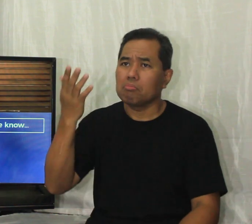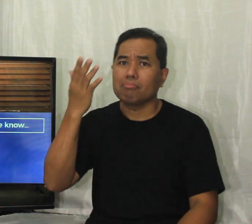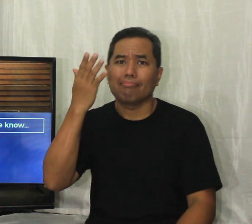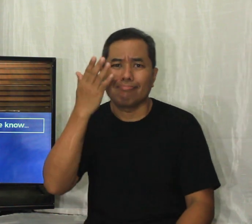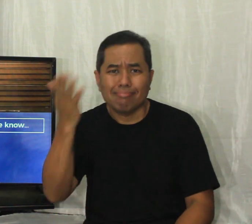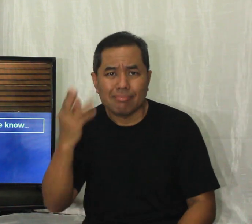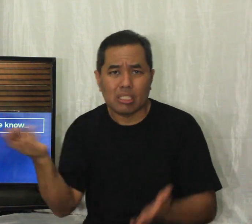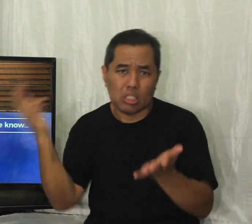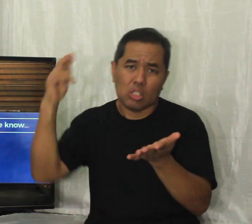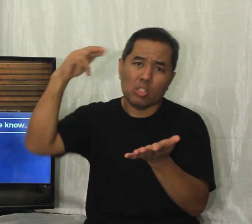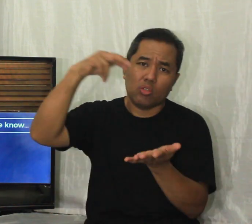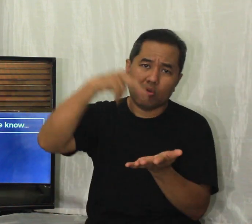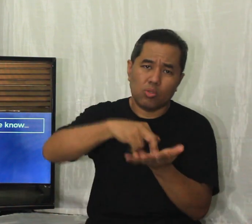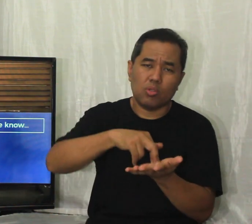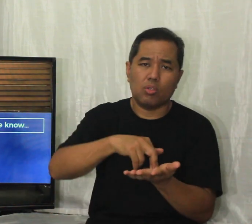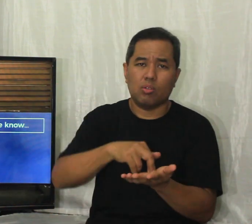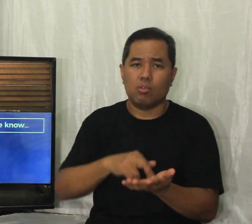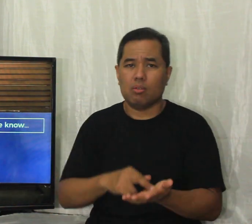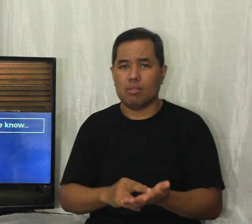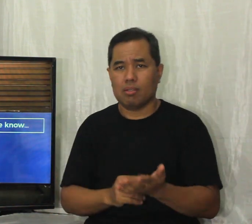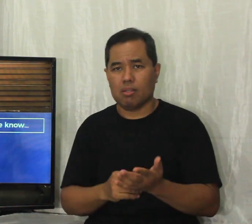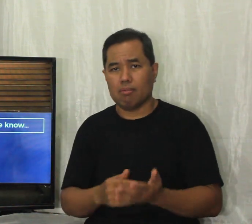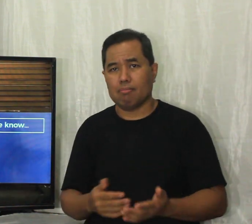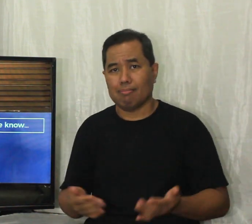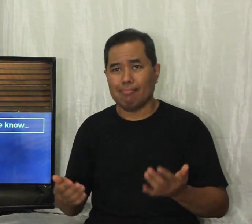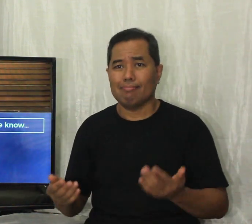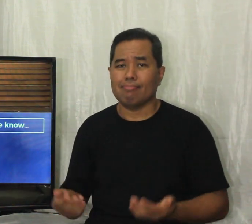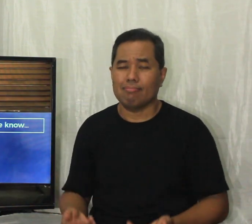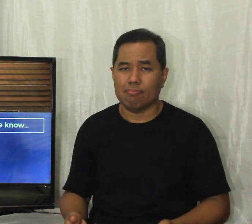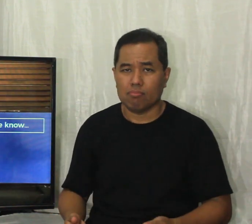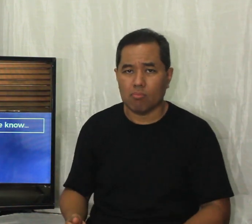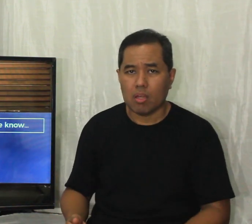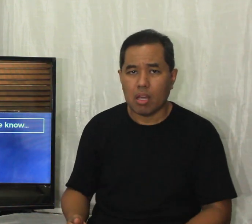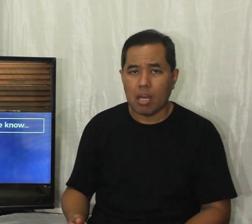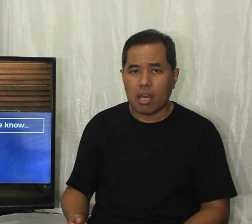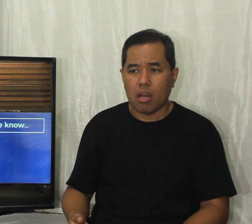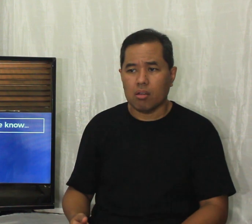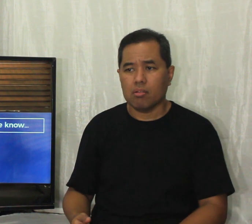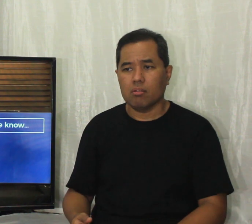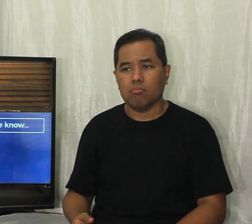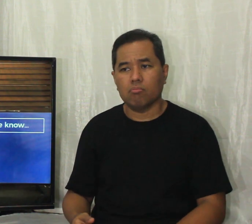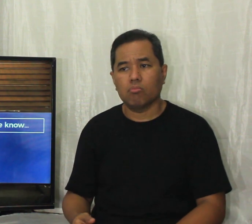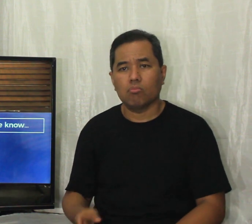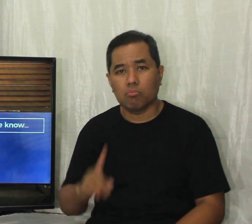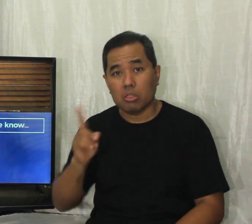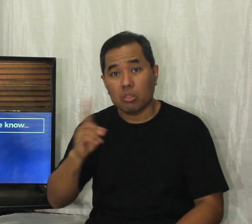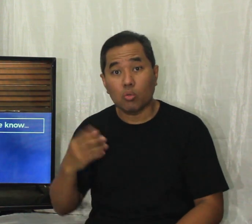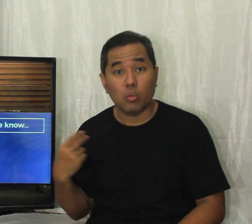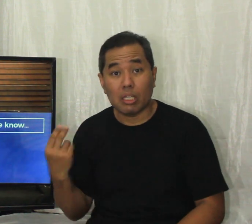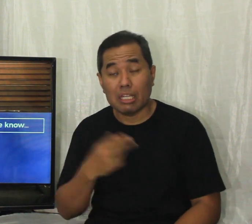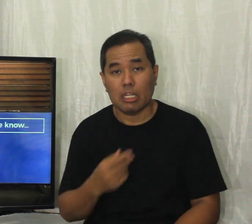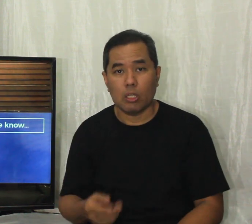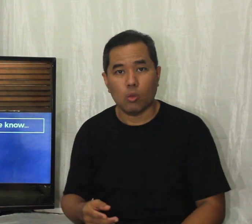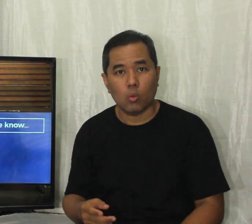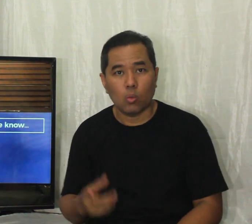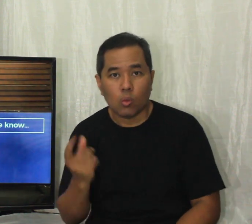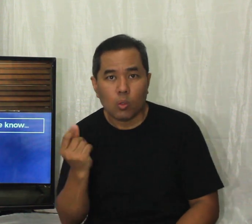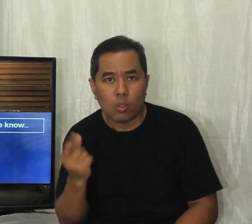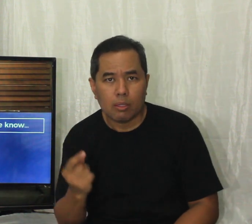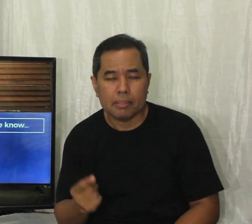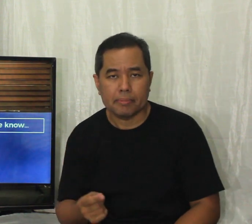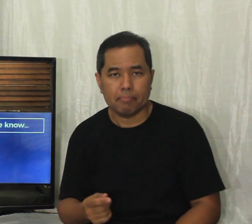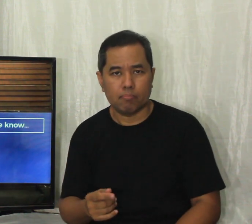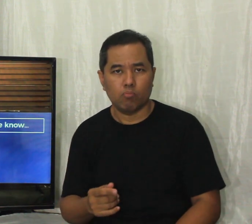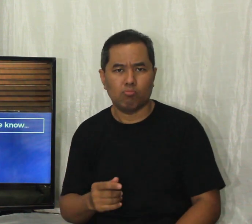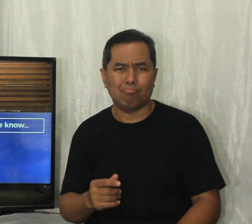So how do we respond aside from these things, you know, to be aware of it? First of all, we should not panic. That's what he said, right? Don't